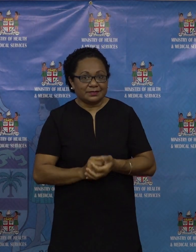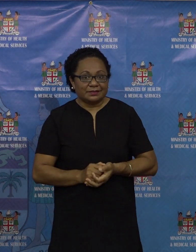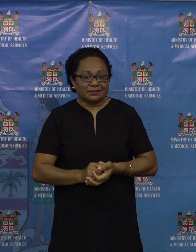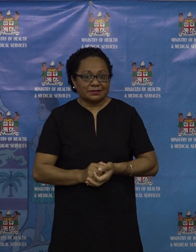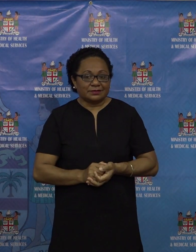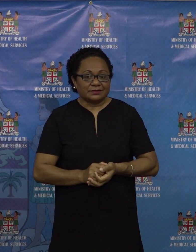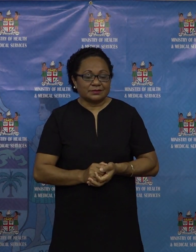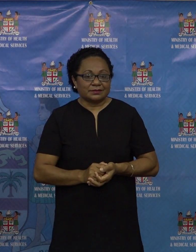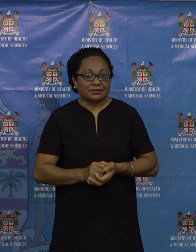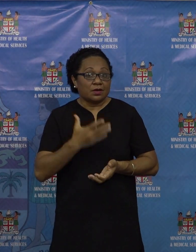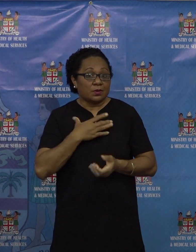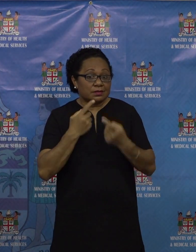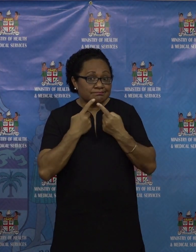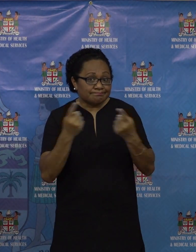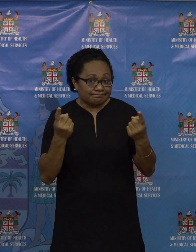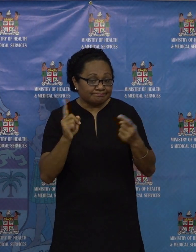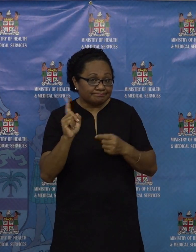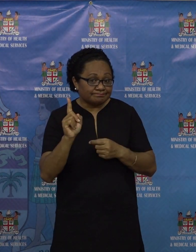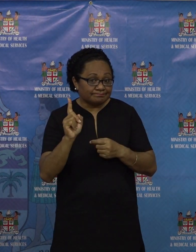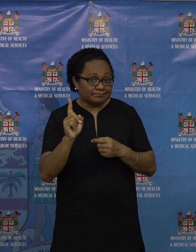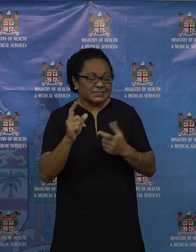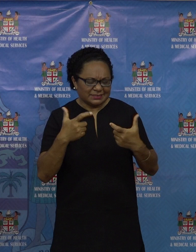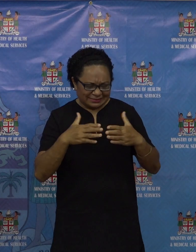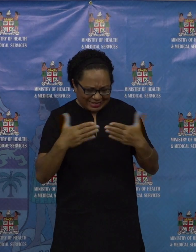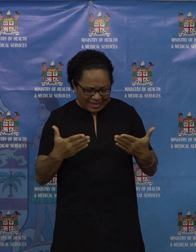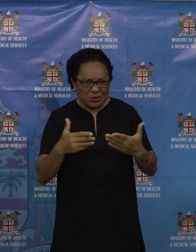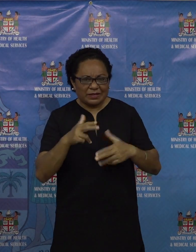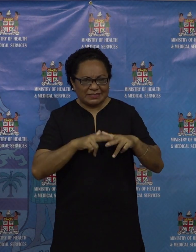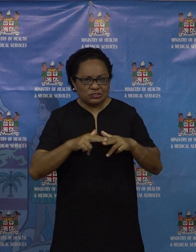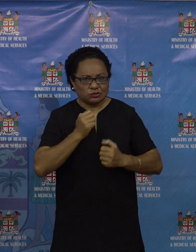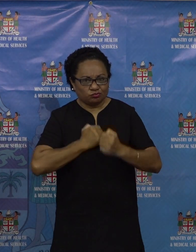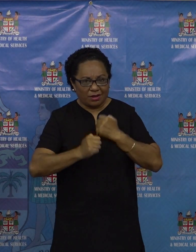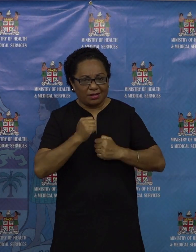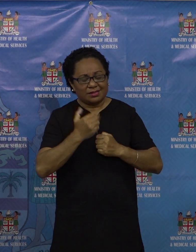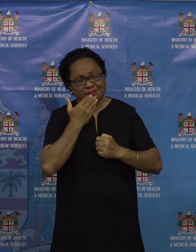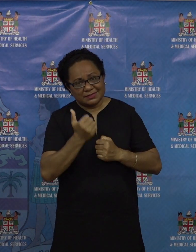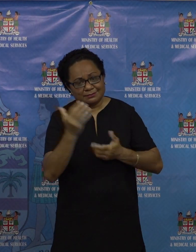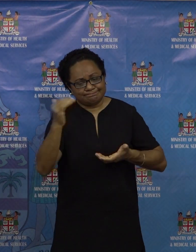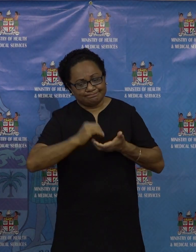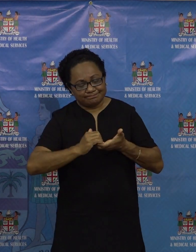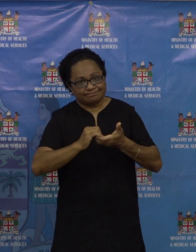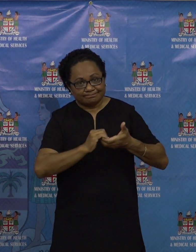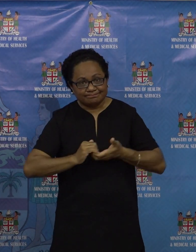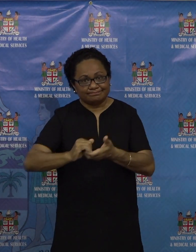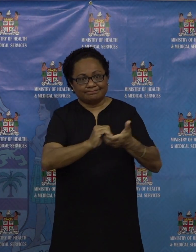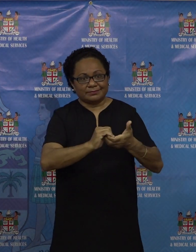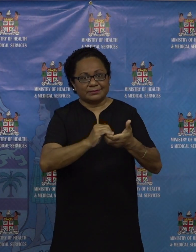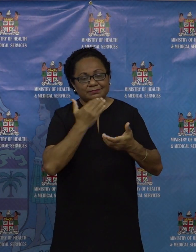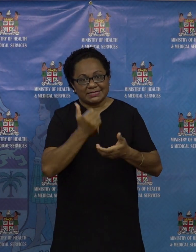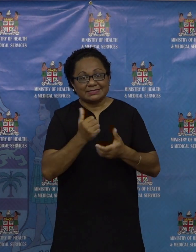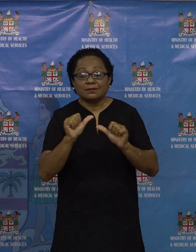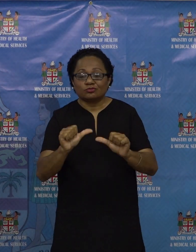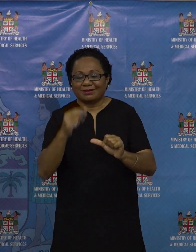remains that given the challenges we are facing right now, that we need to work together to protect the